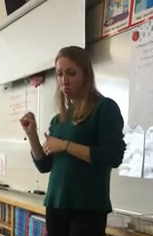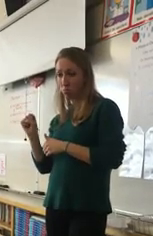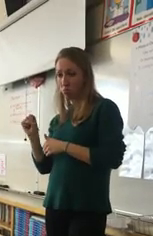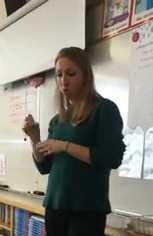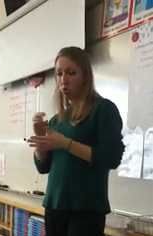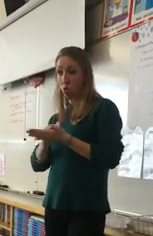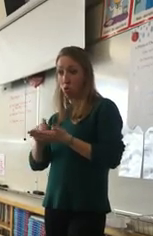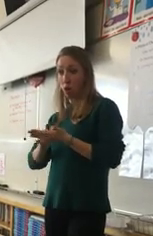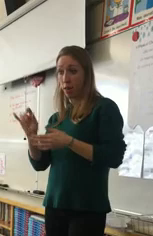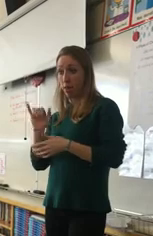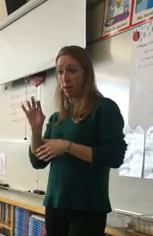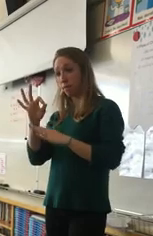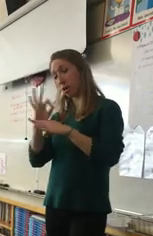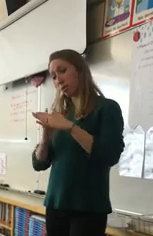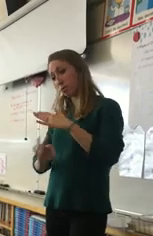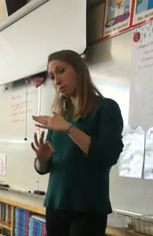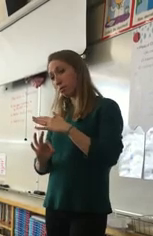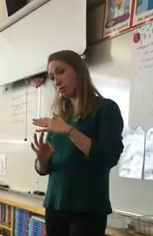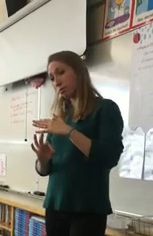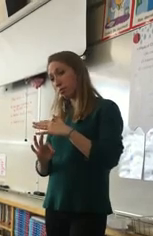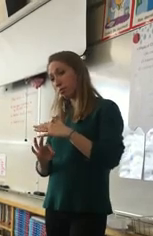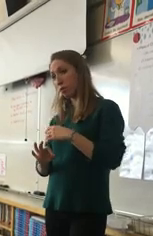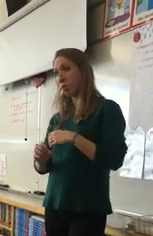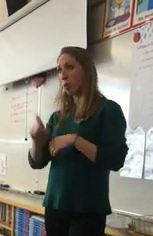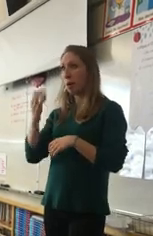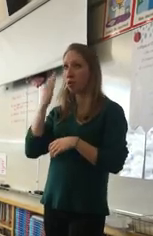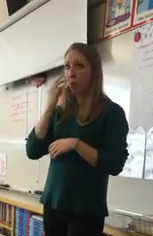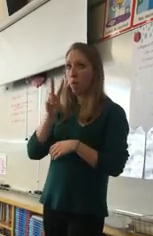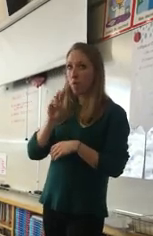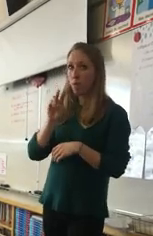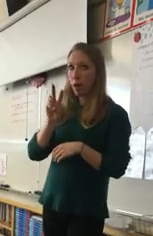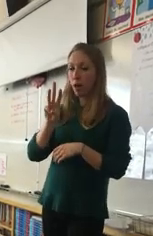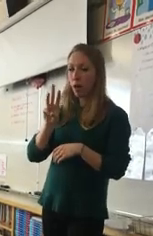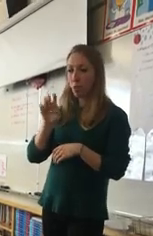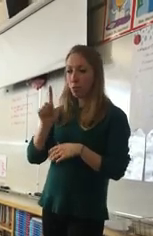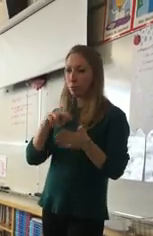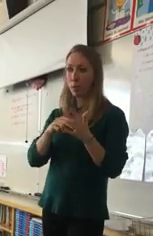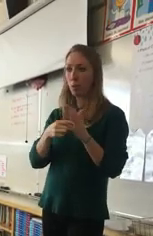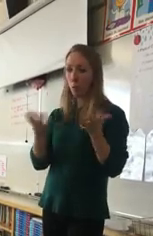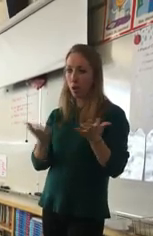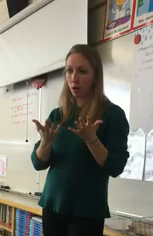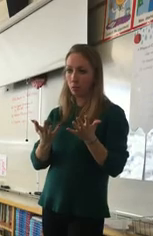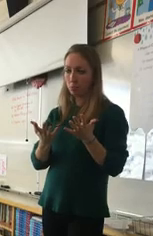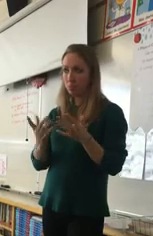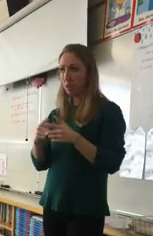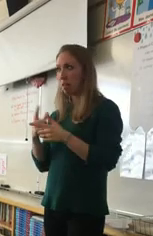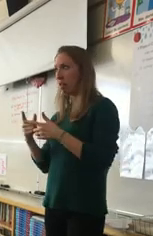what the denominator means. You have to know what the numerator means. And yes, you have to simplify. Okay? There's